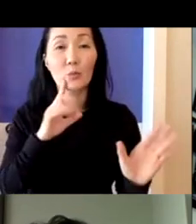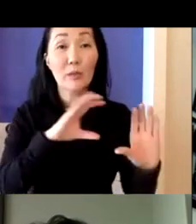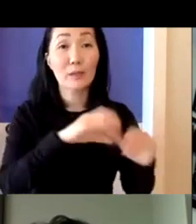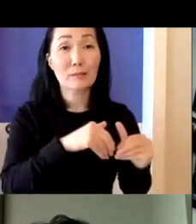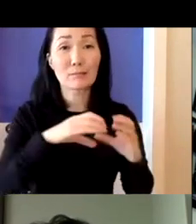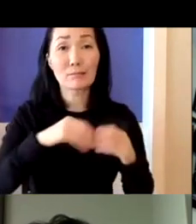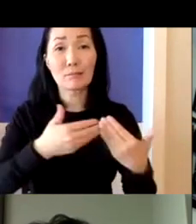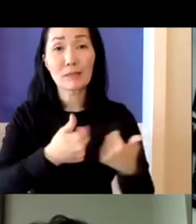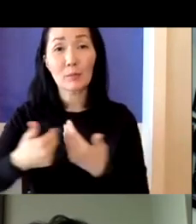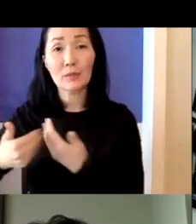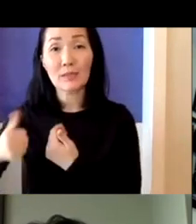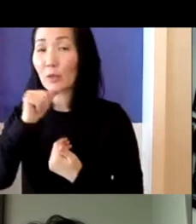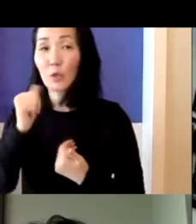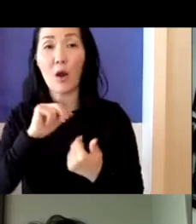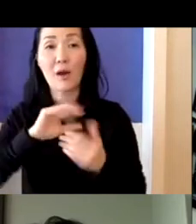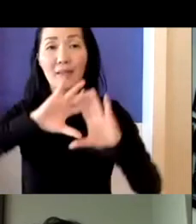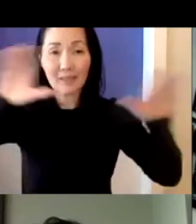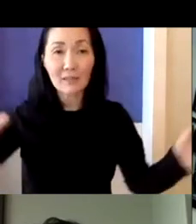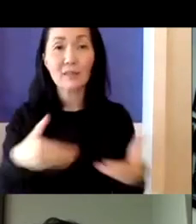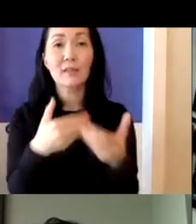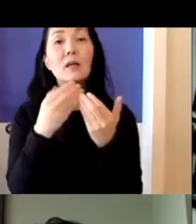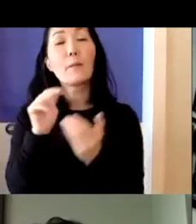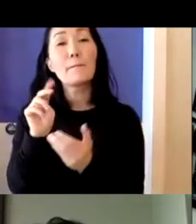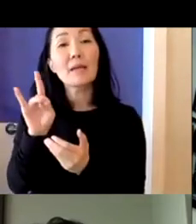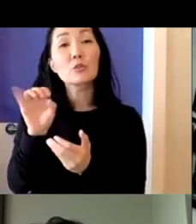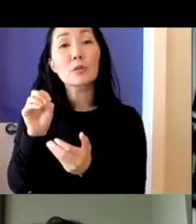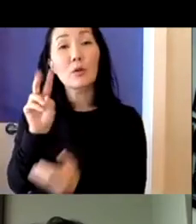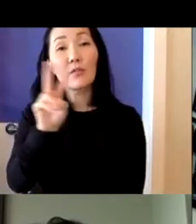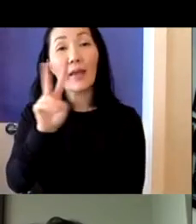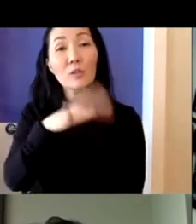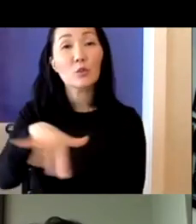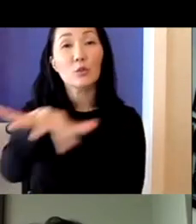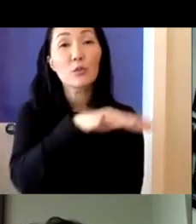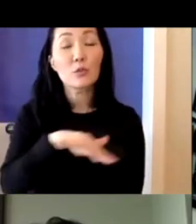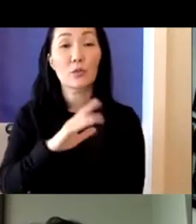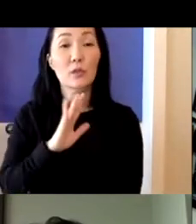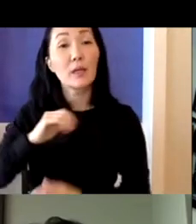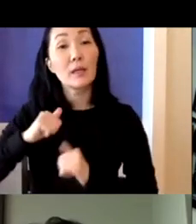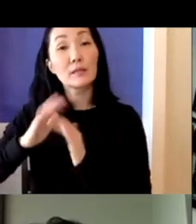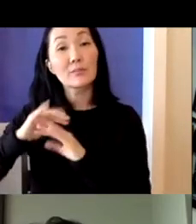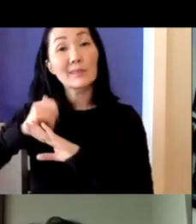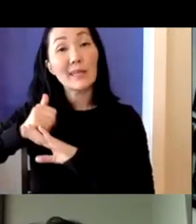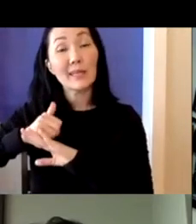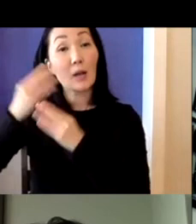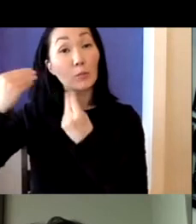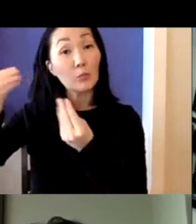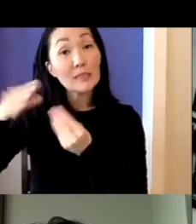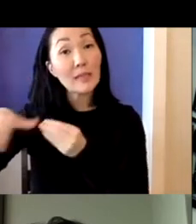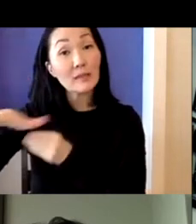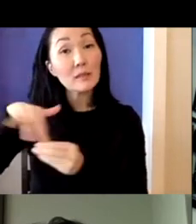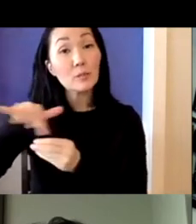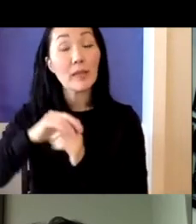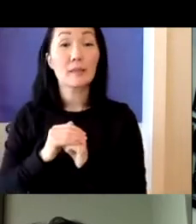Vancouver dynamic on, you know, creating retail space, commercial space, light